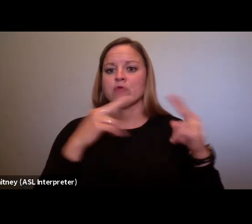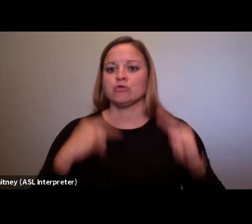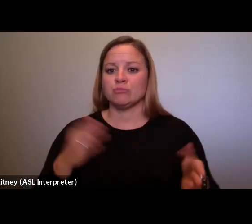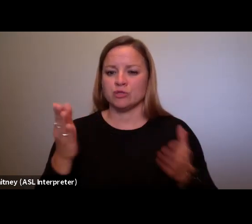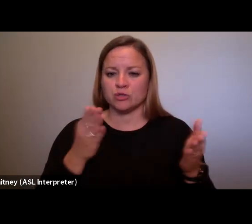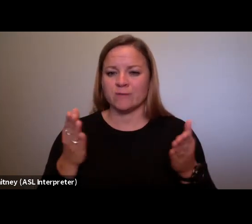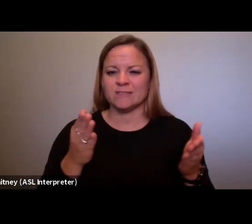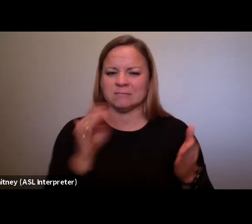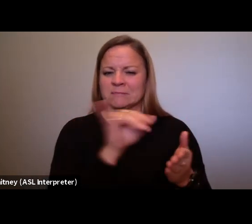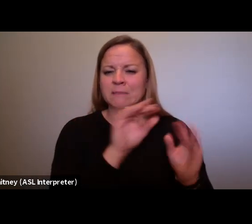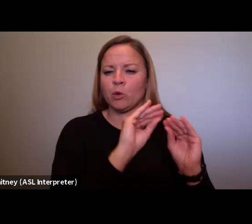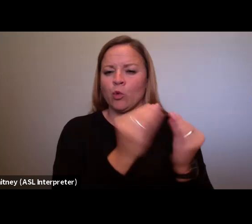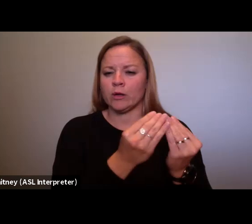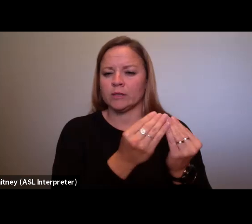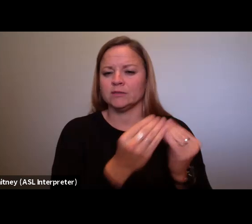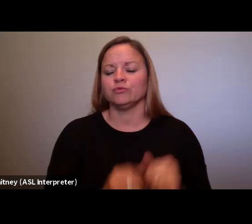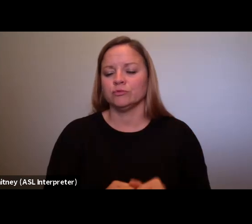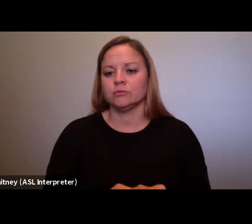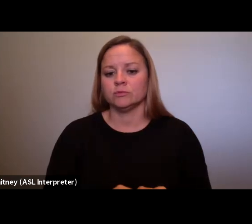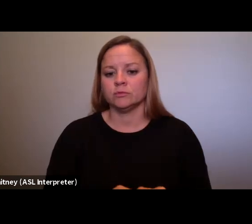similar organizations.